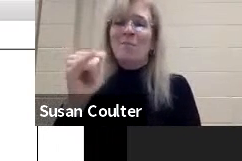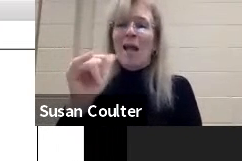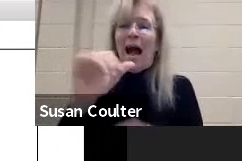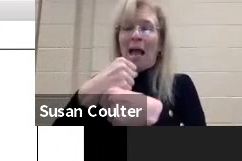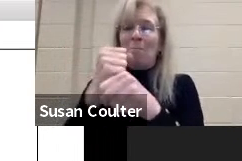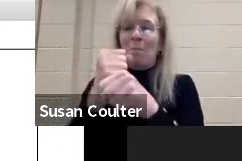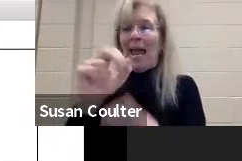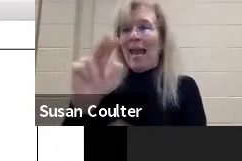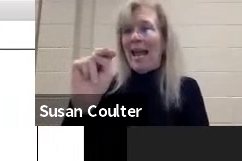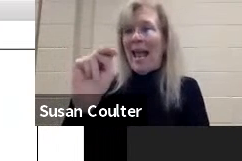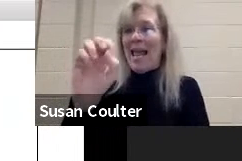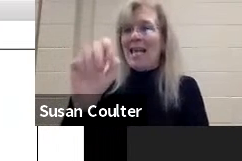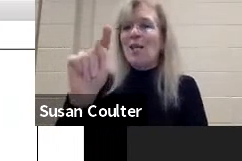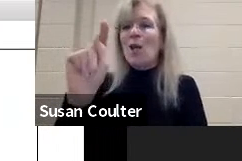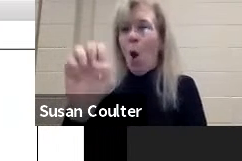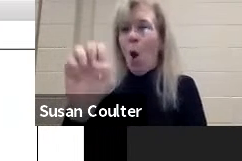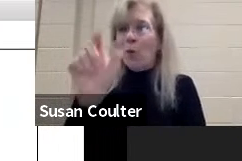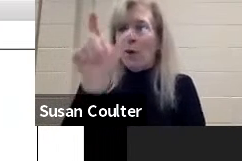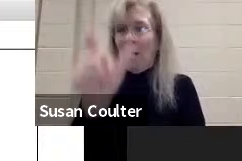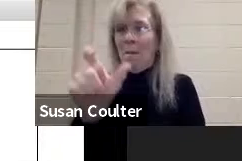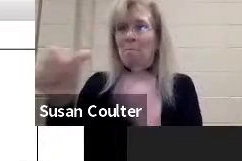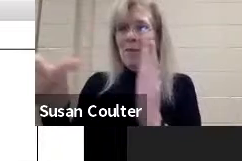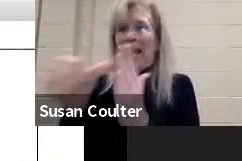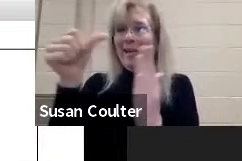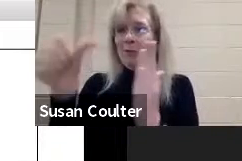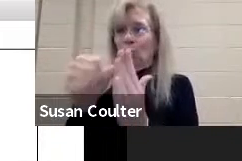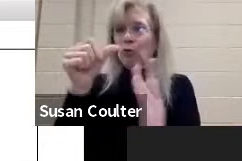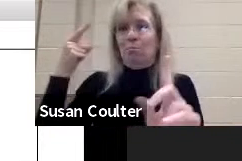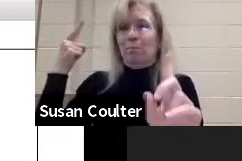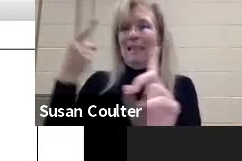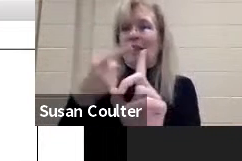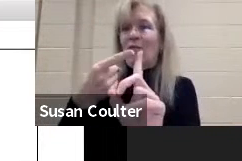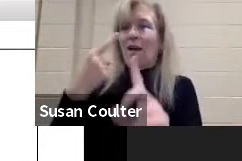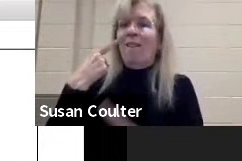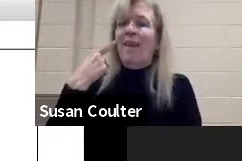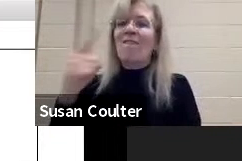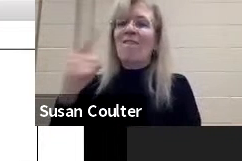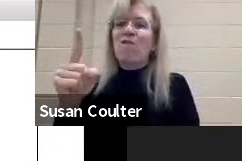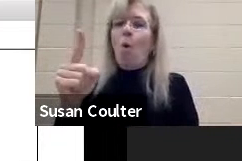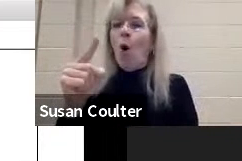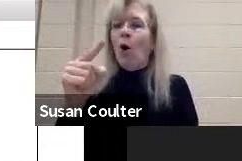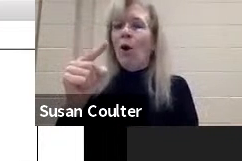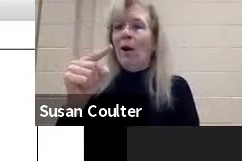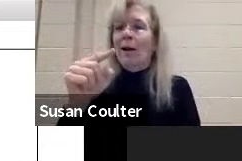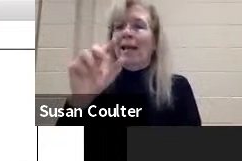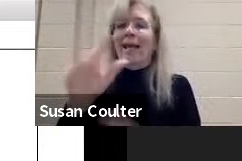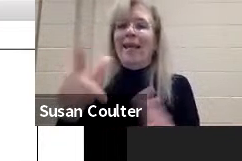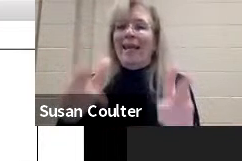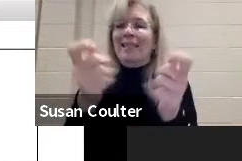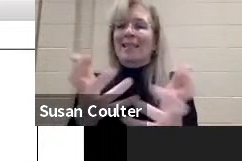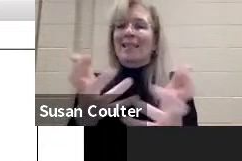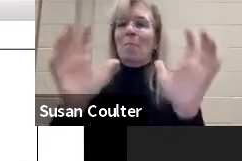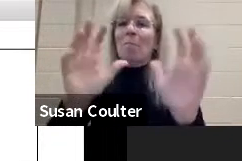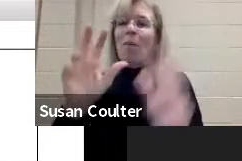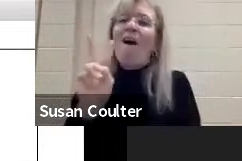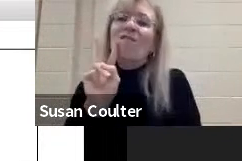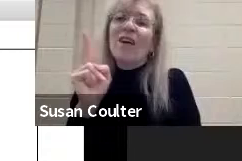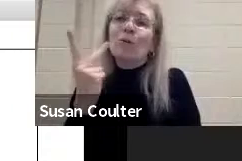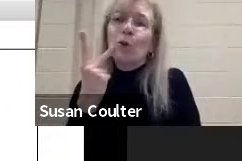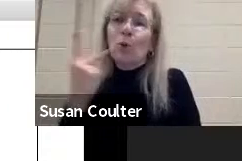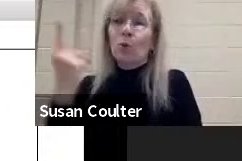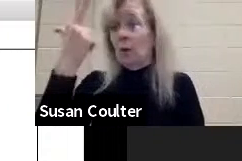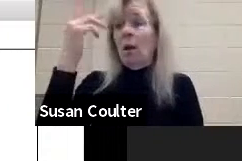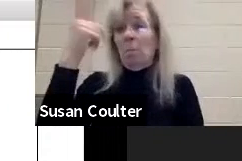iPhone, I made a note page specifically for Instant